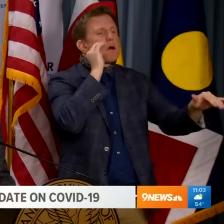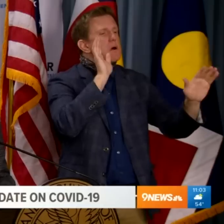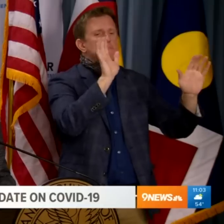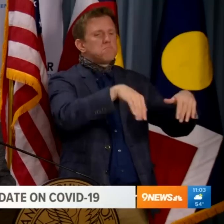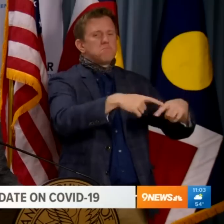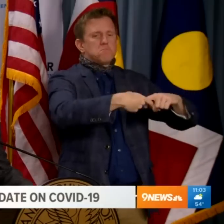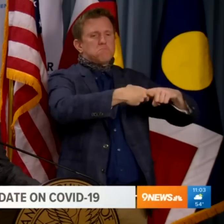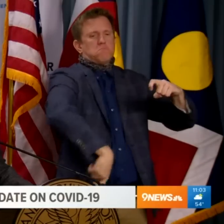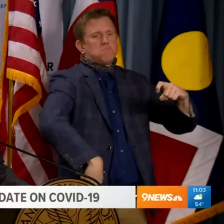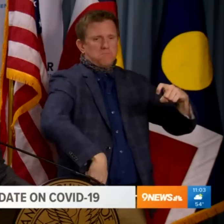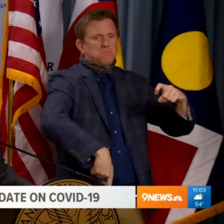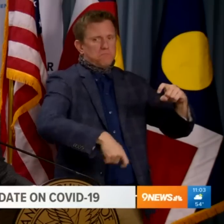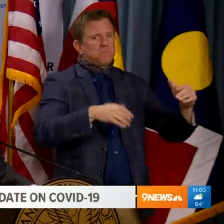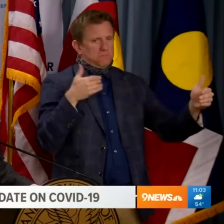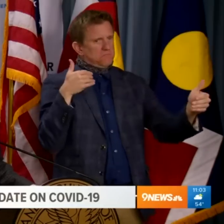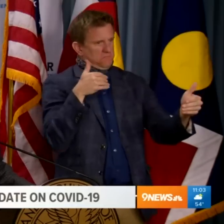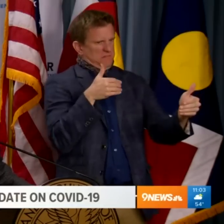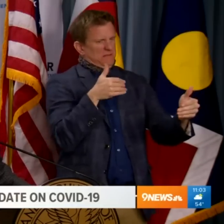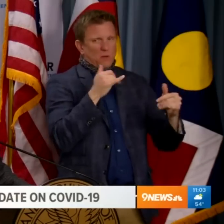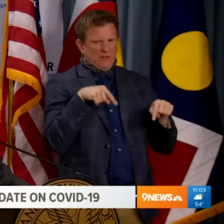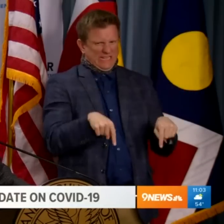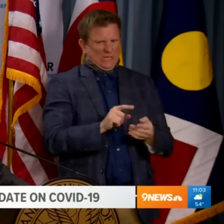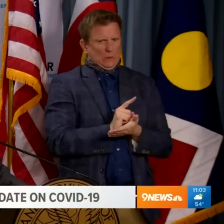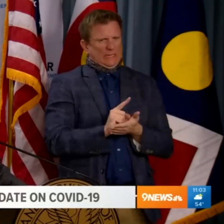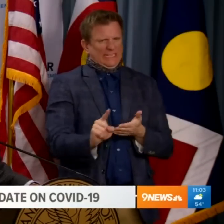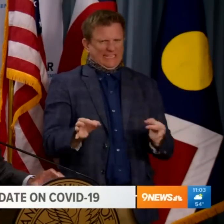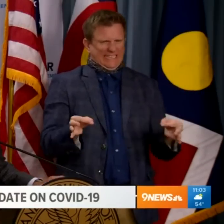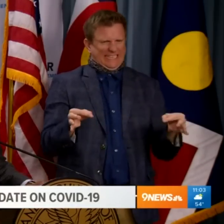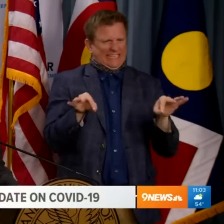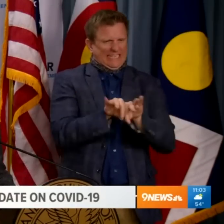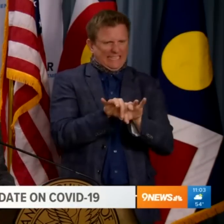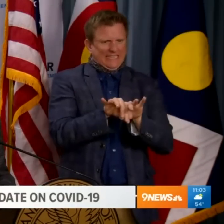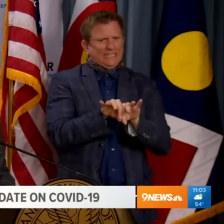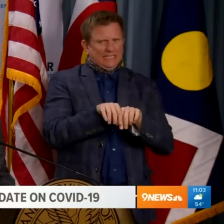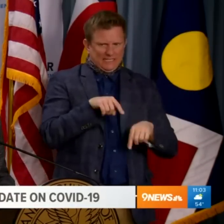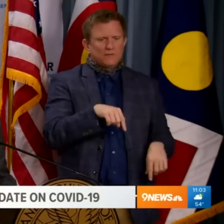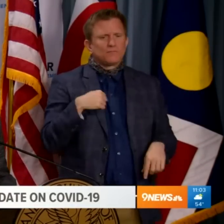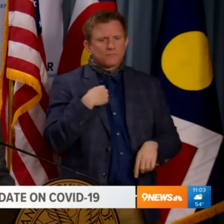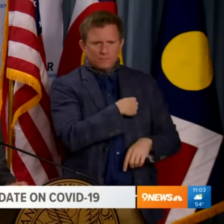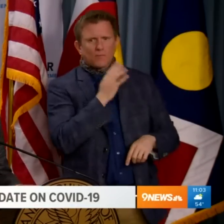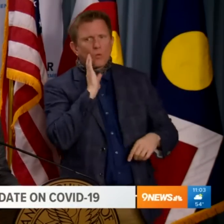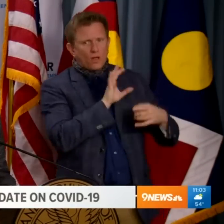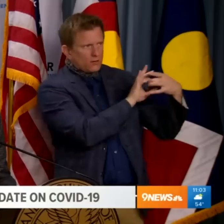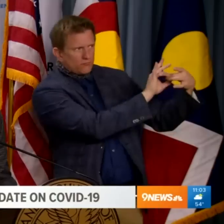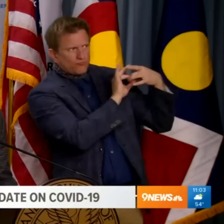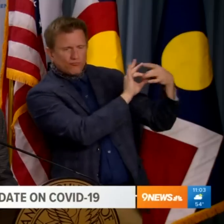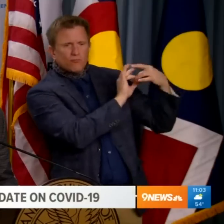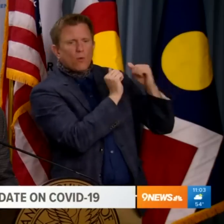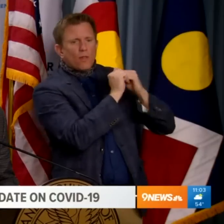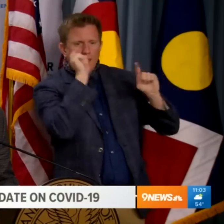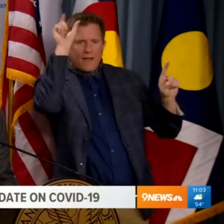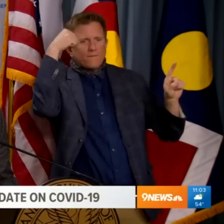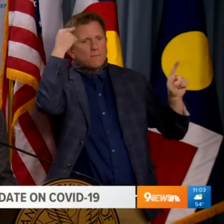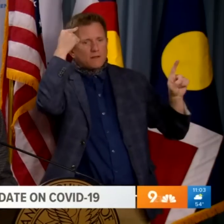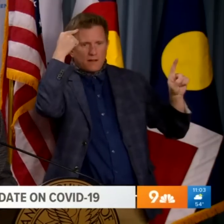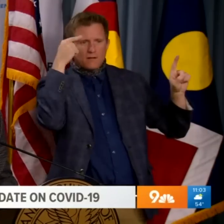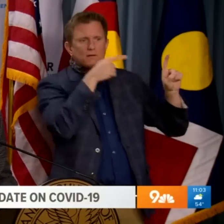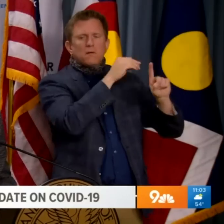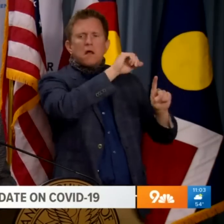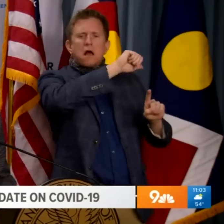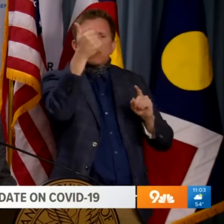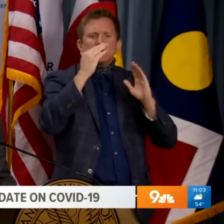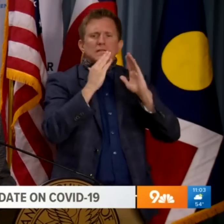one another are working. Now, as everyone is aware, we are coming to the potential end dates of both the